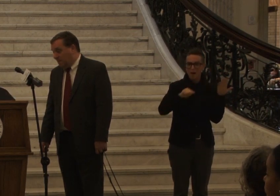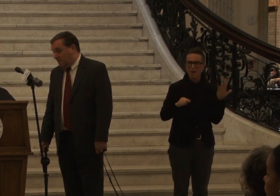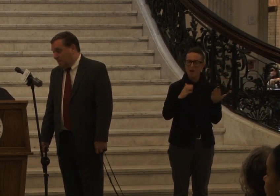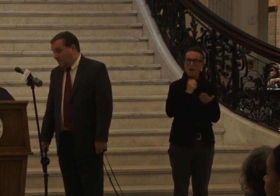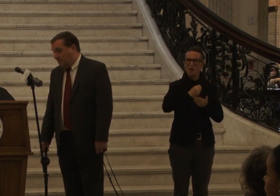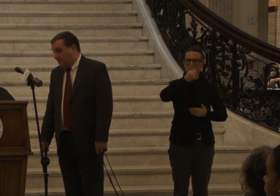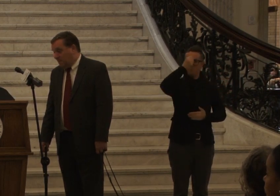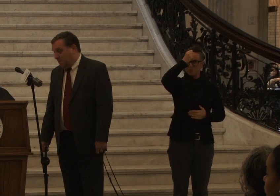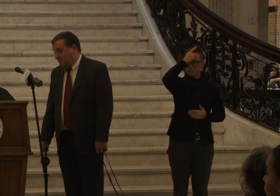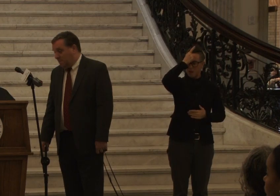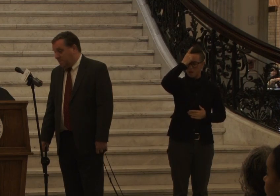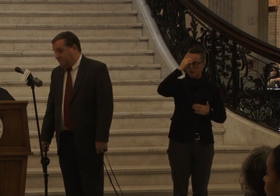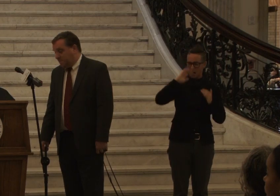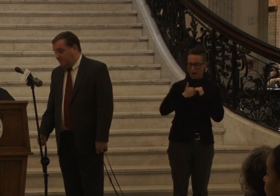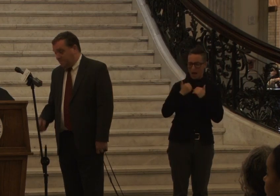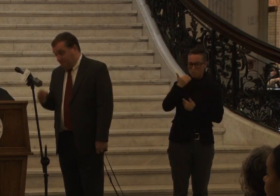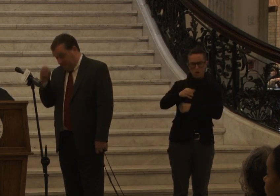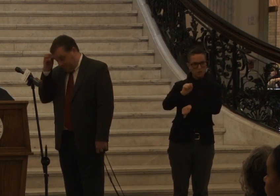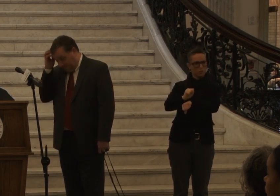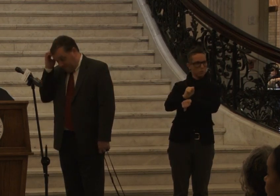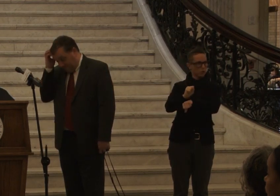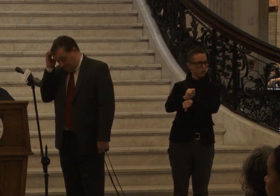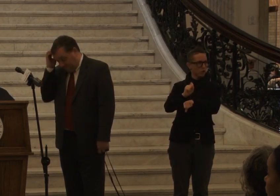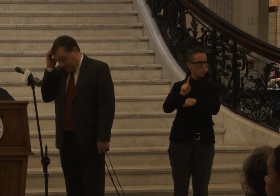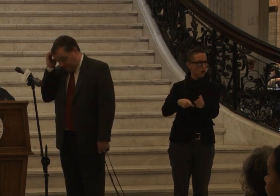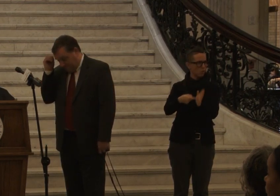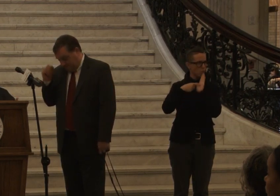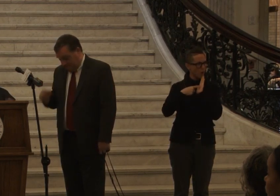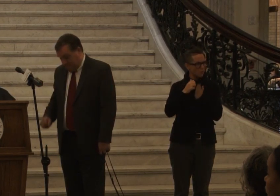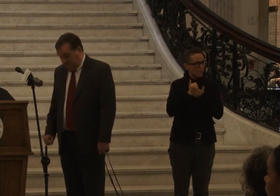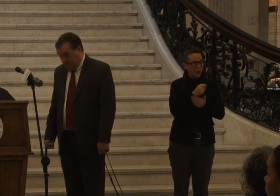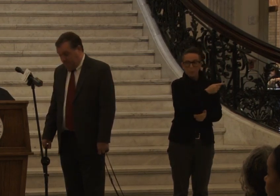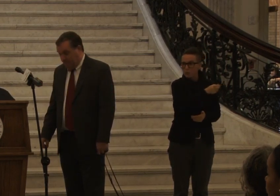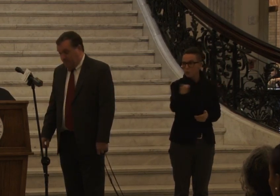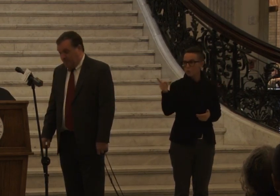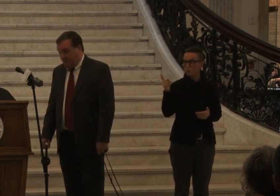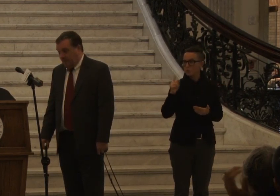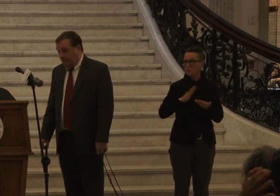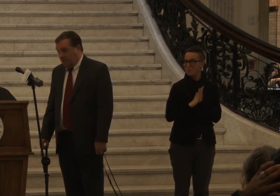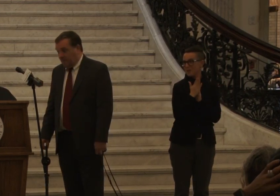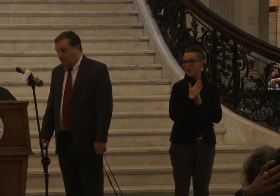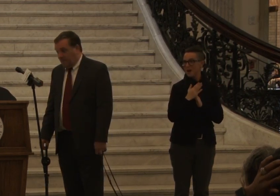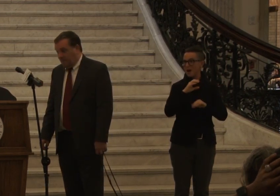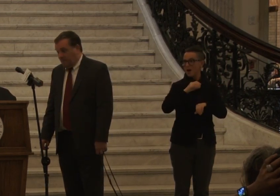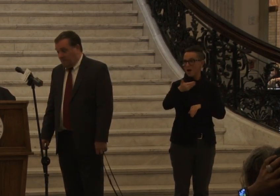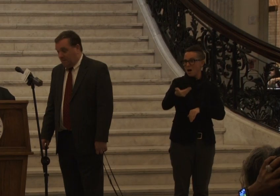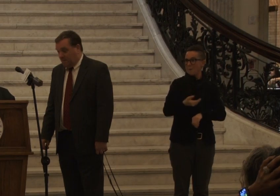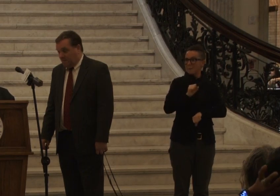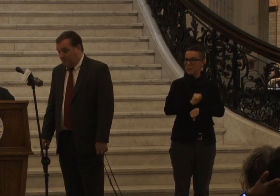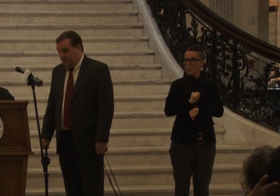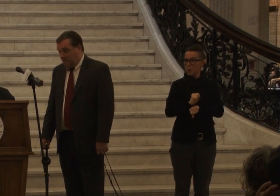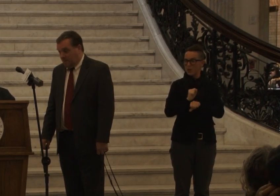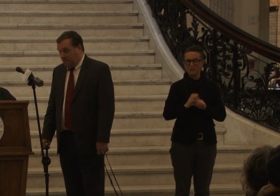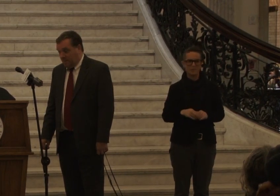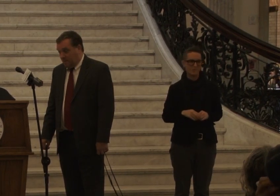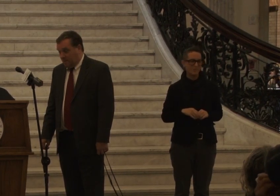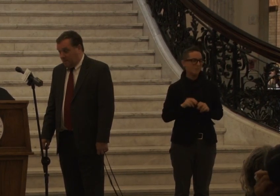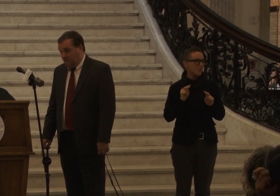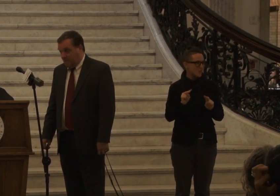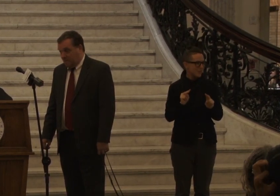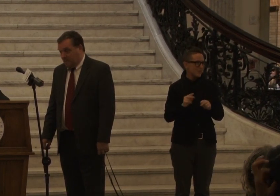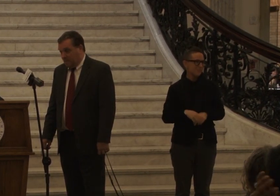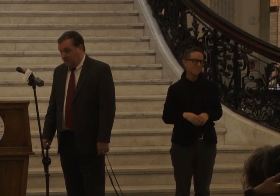understand a little bit more about the process of what needs to get done to help you become employed. And so we look forward to that.